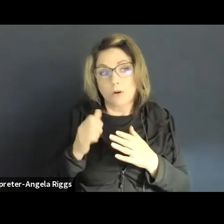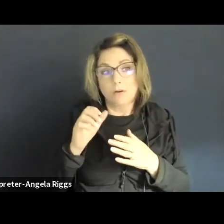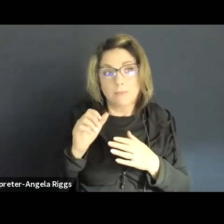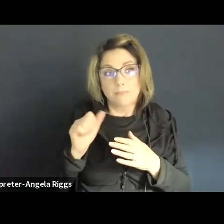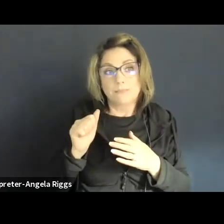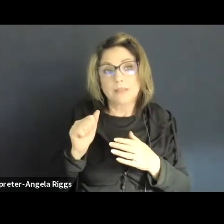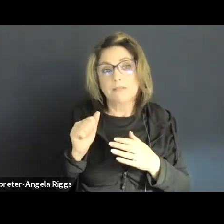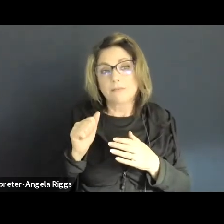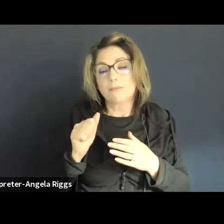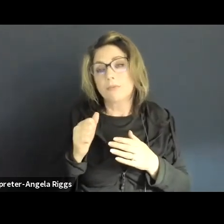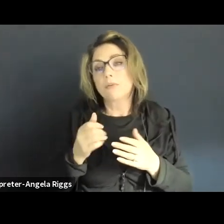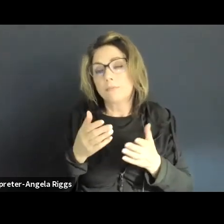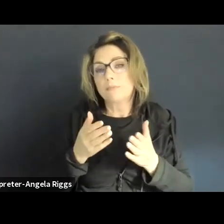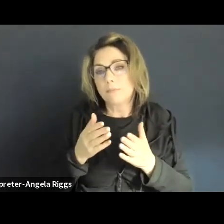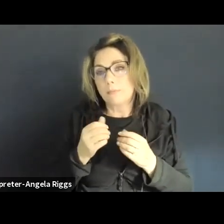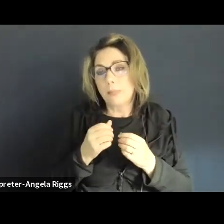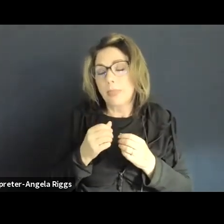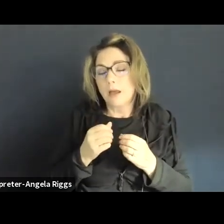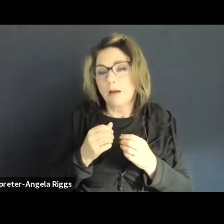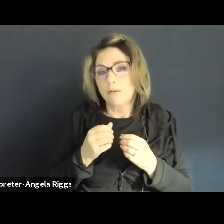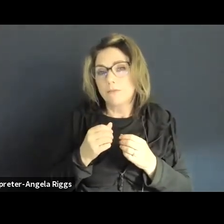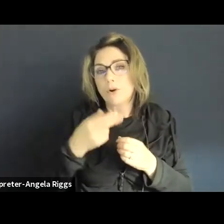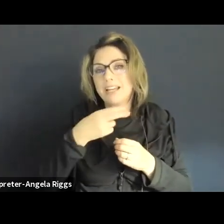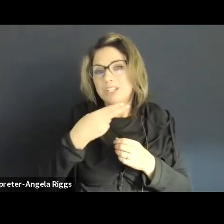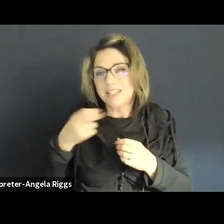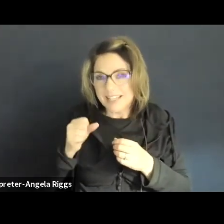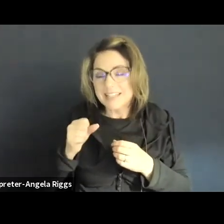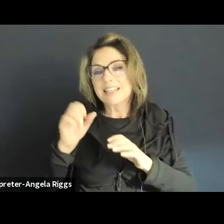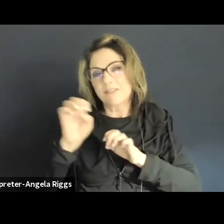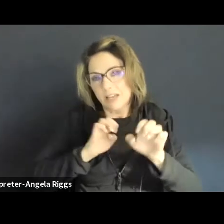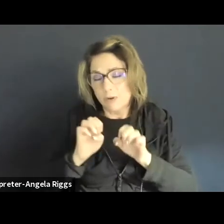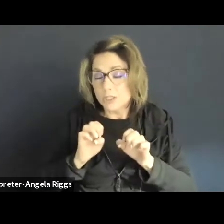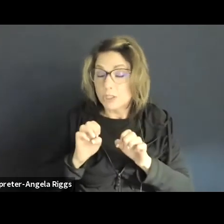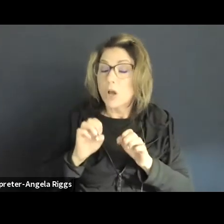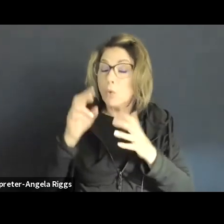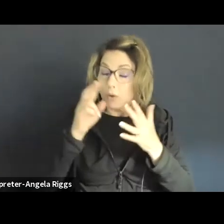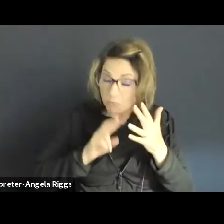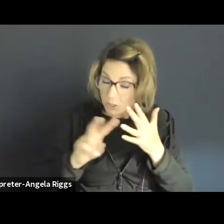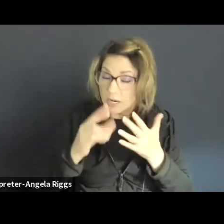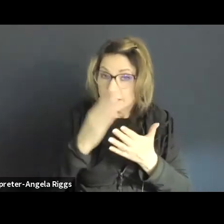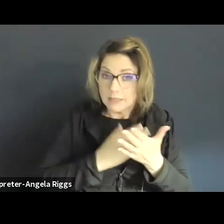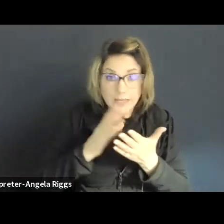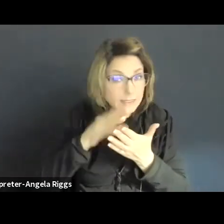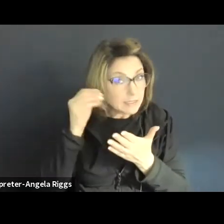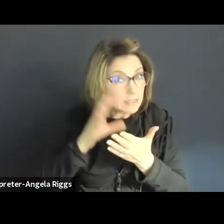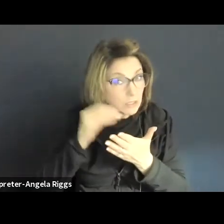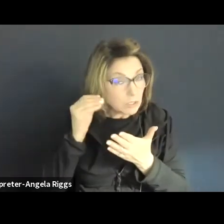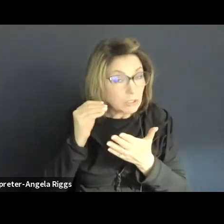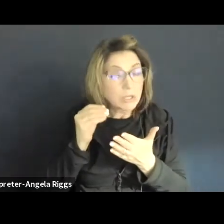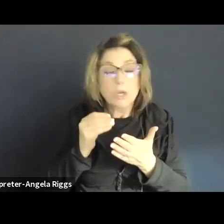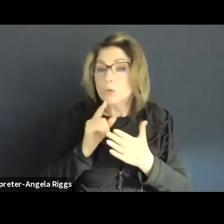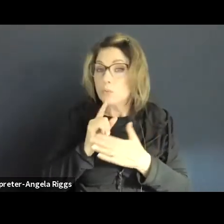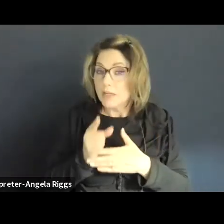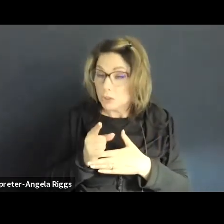HHS evaluations. We reflected lessons learned from previous demonstrations to ensure